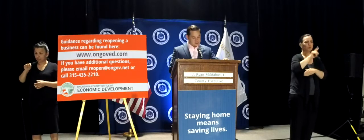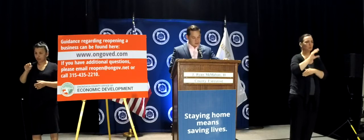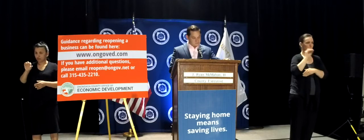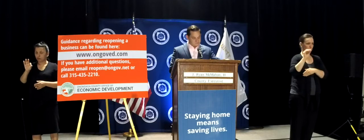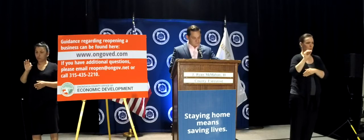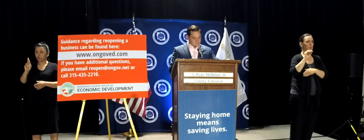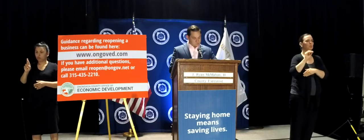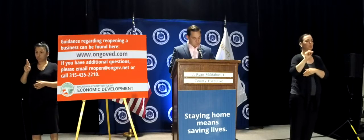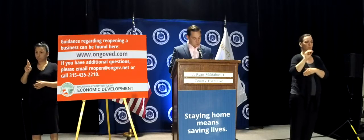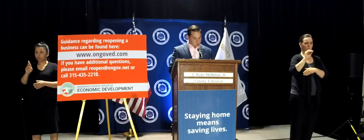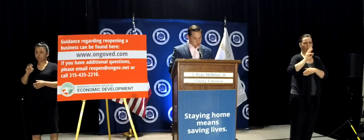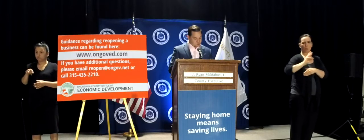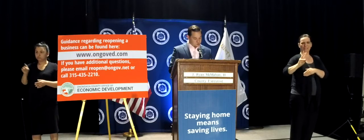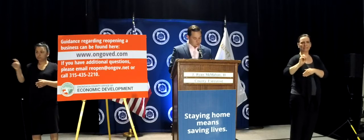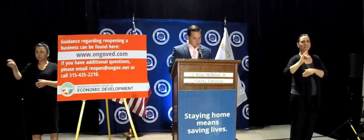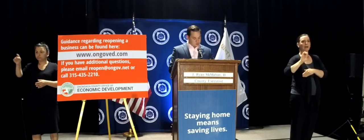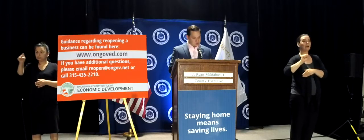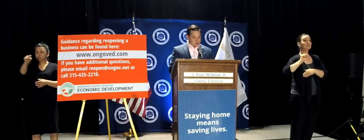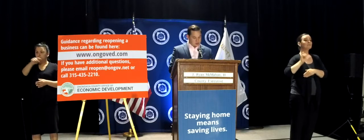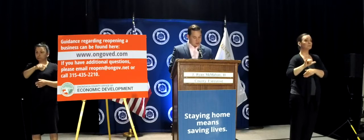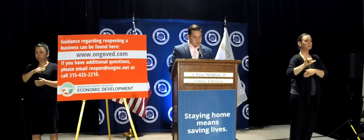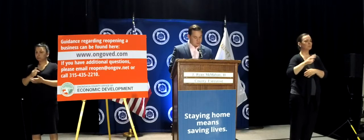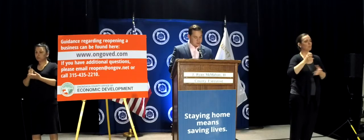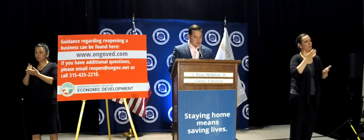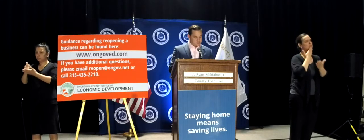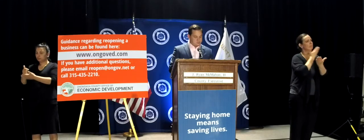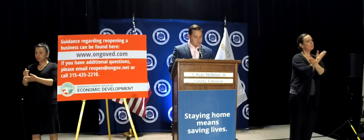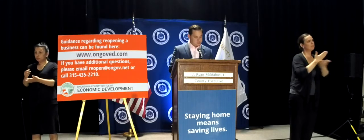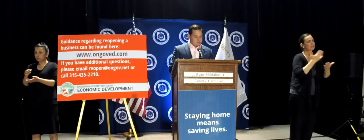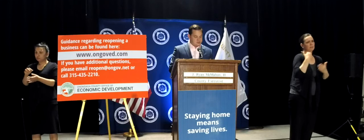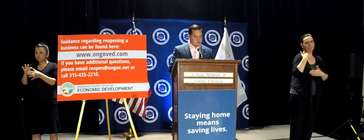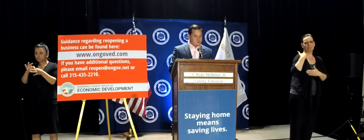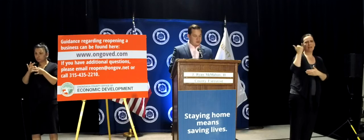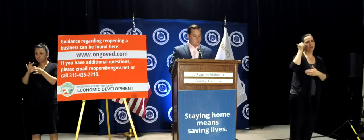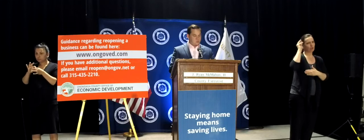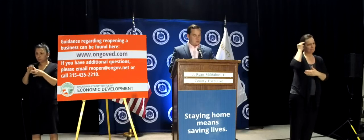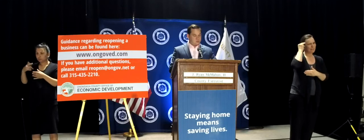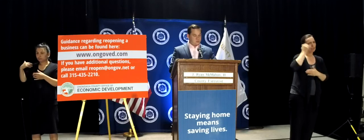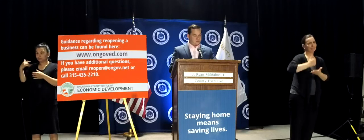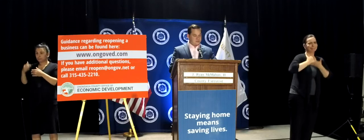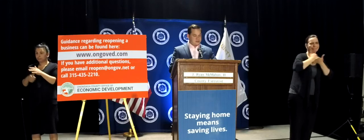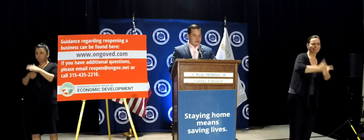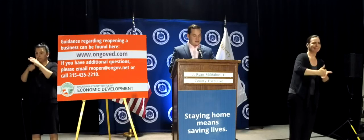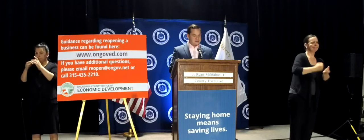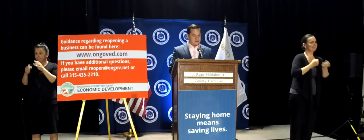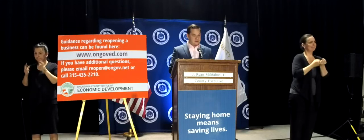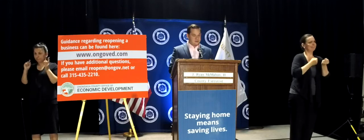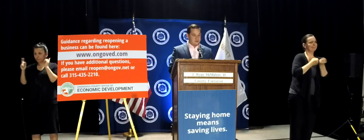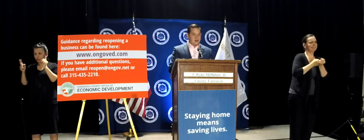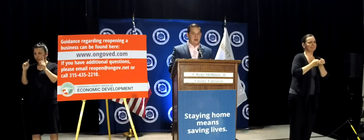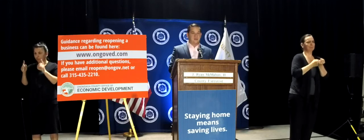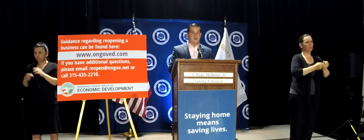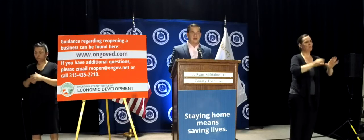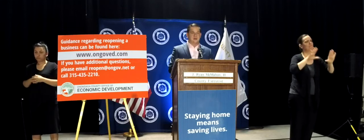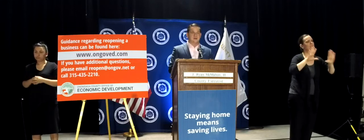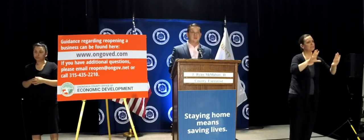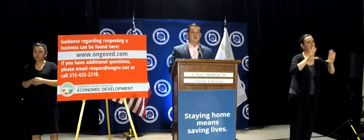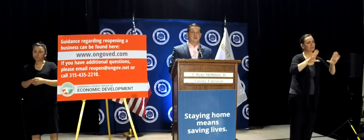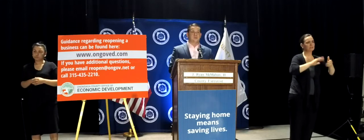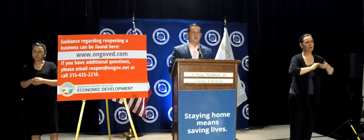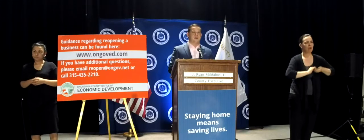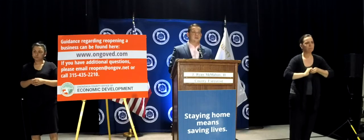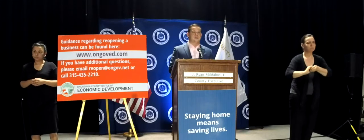Superintendent Elisea, Mayor Walsh. They are in the midst of a fantastic